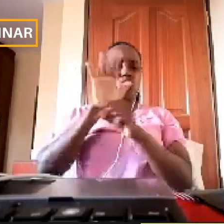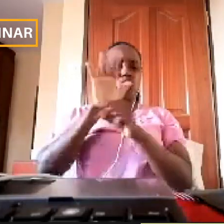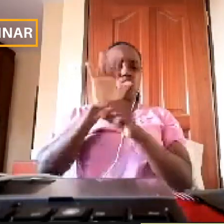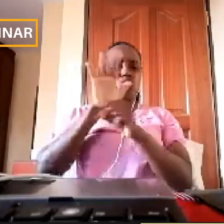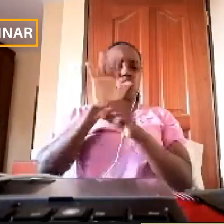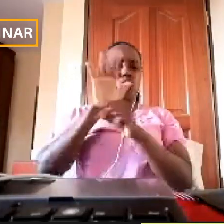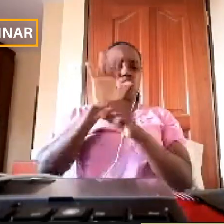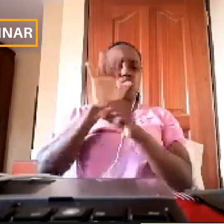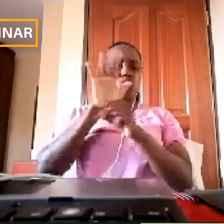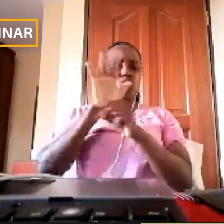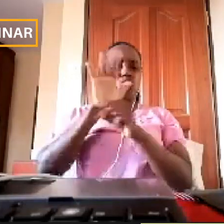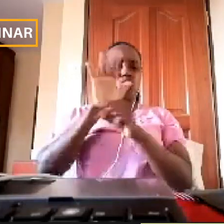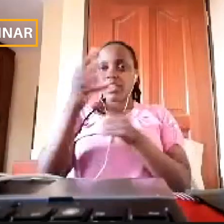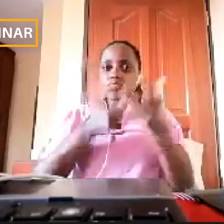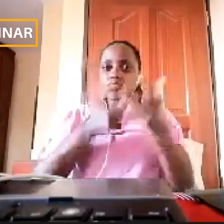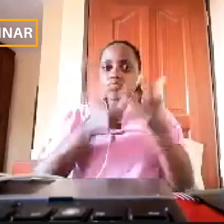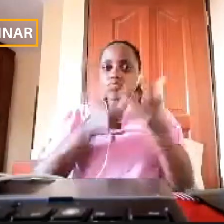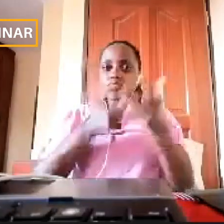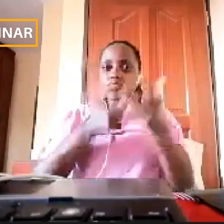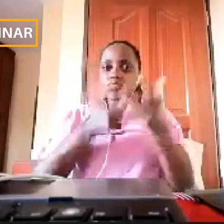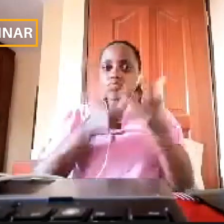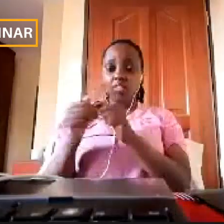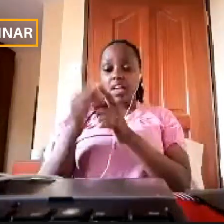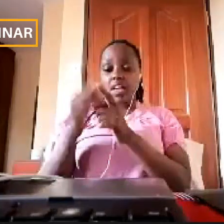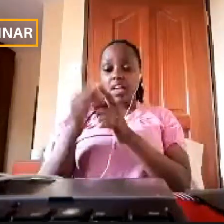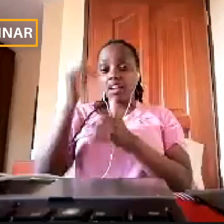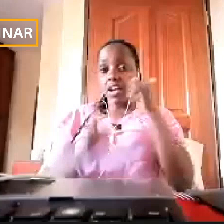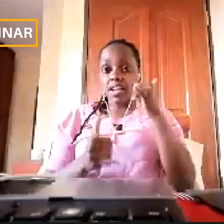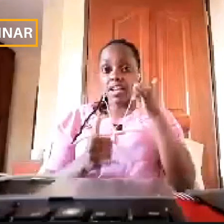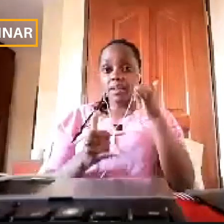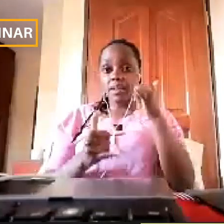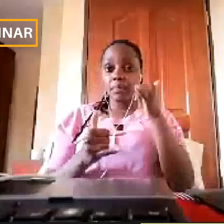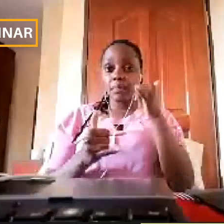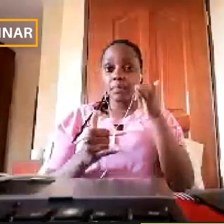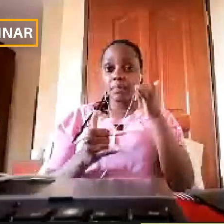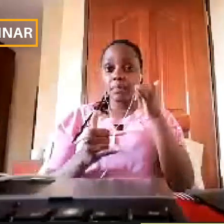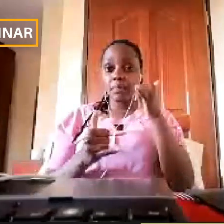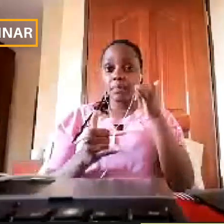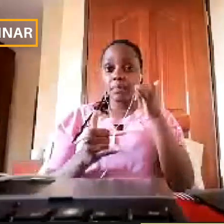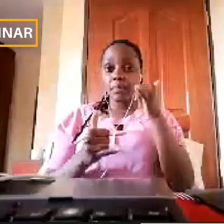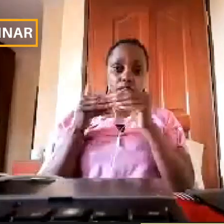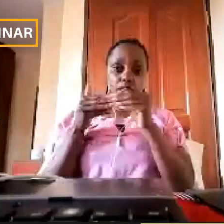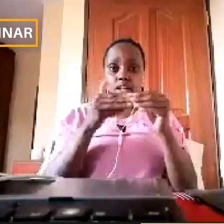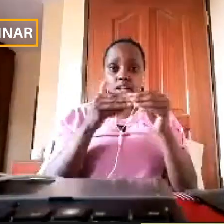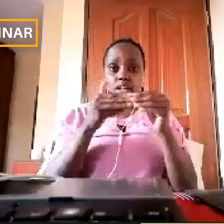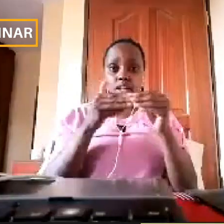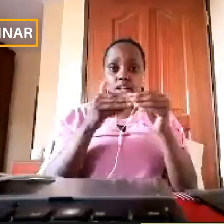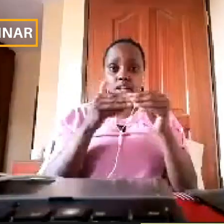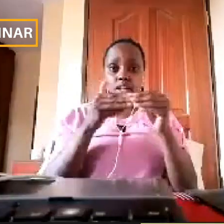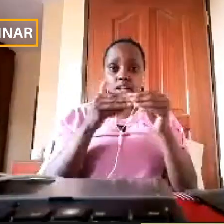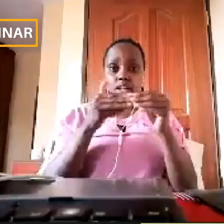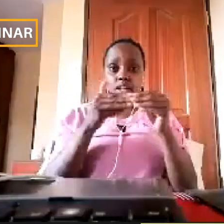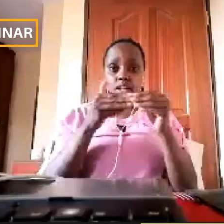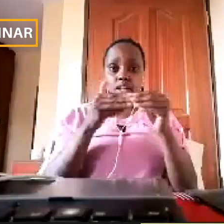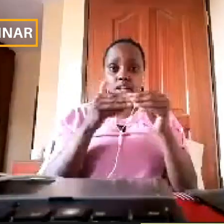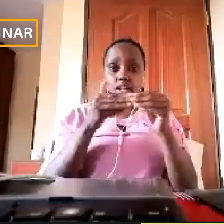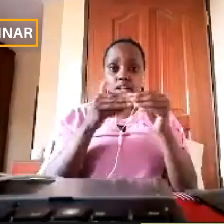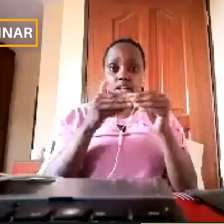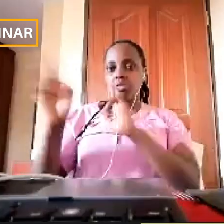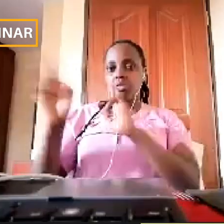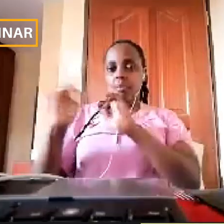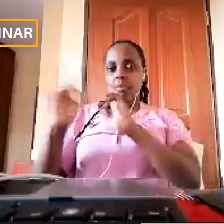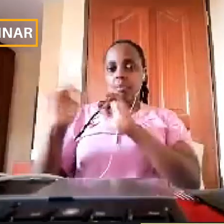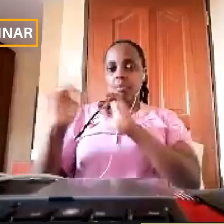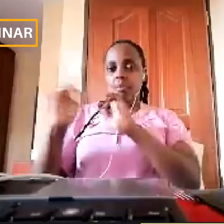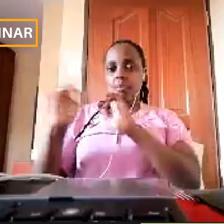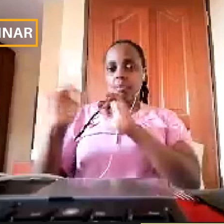kind of engagement with the state, and eventually it resulted into the state being able to report. But the next